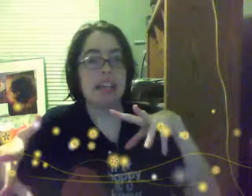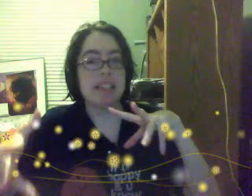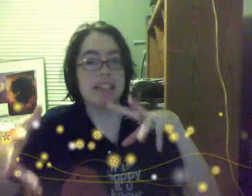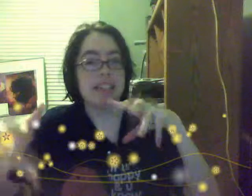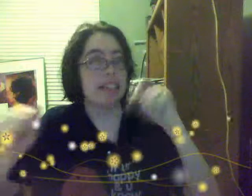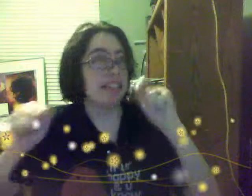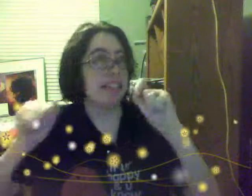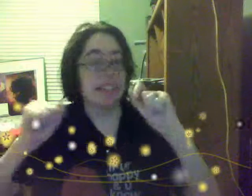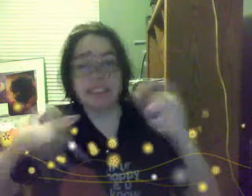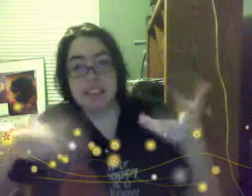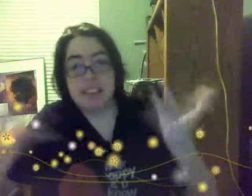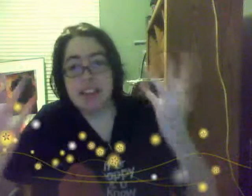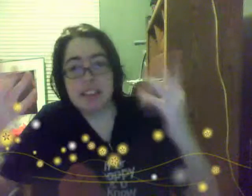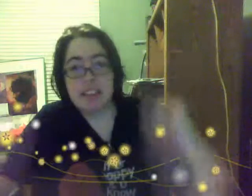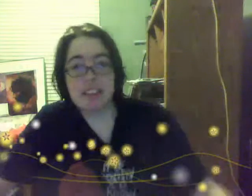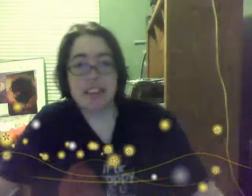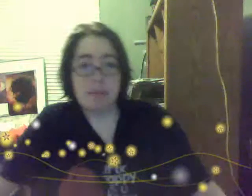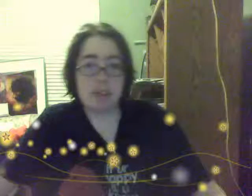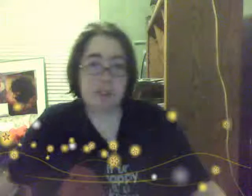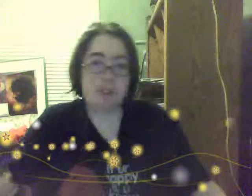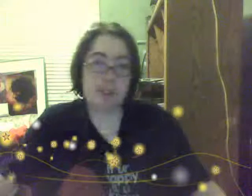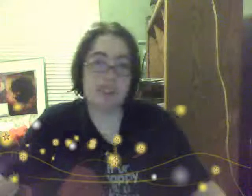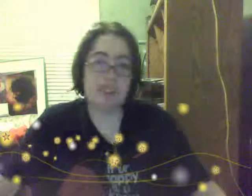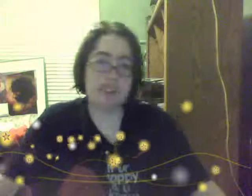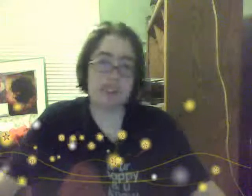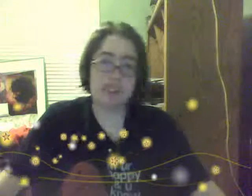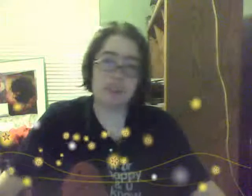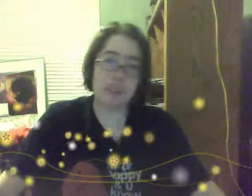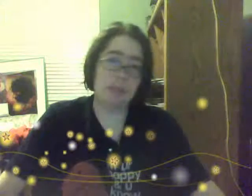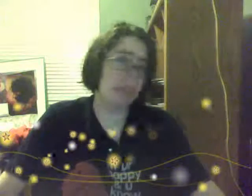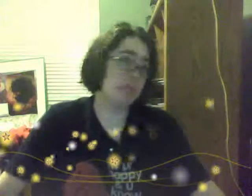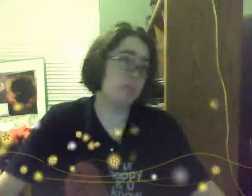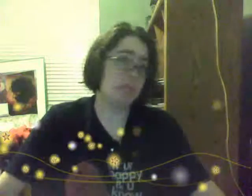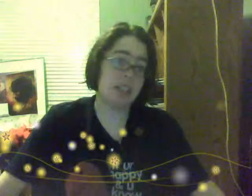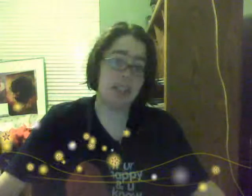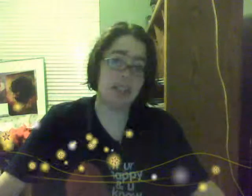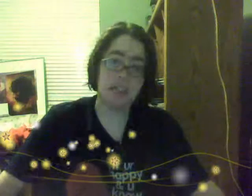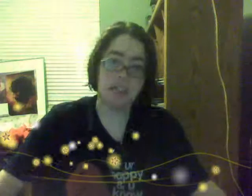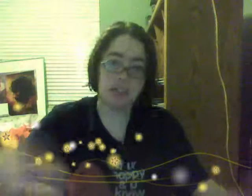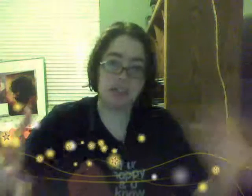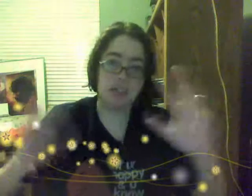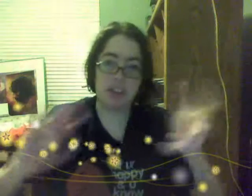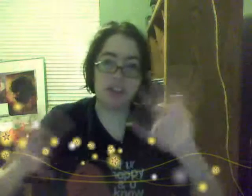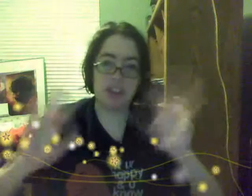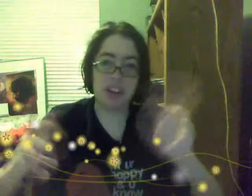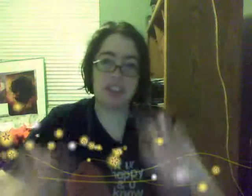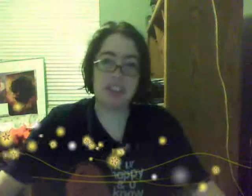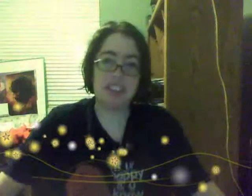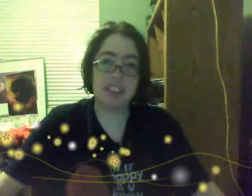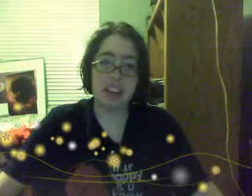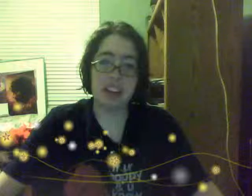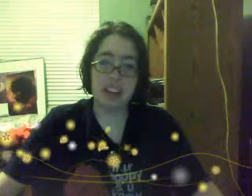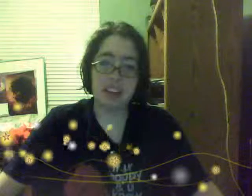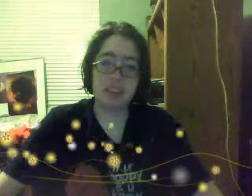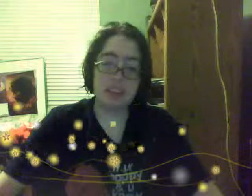And, you know, at the end of the episode, it doesn't really matter, because, you know, the Christopher Eccleston's character